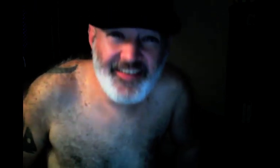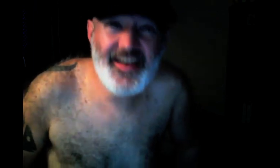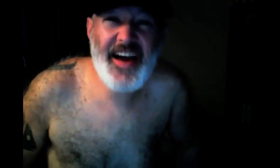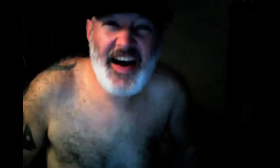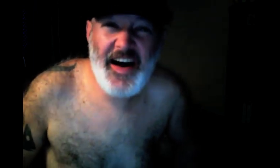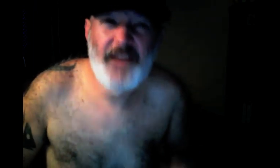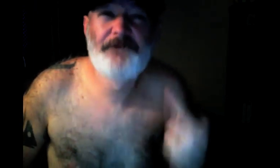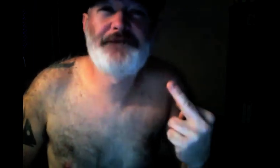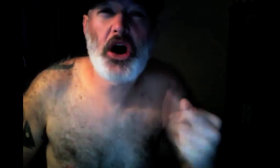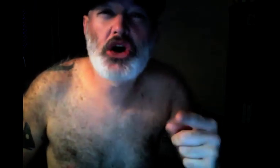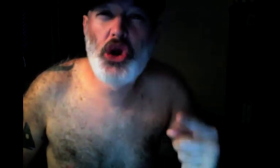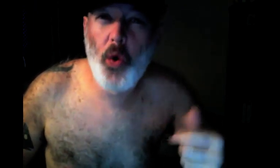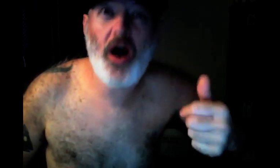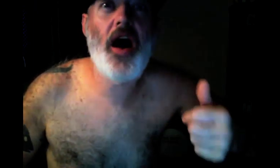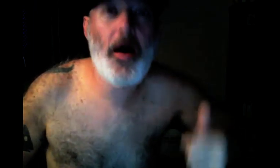Yeah, fuck you up!